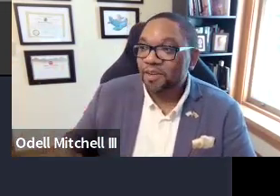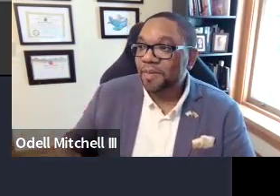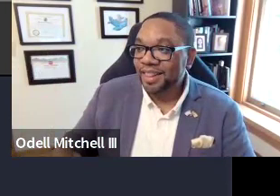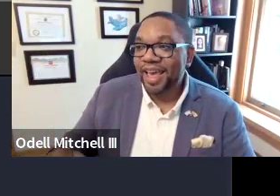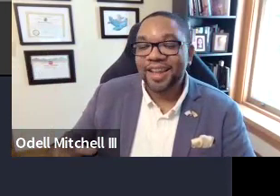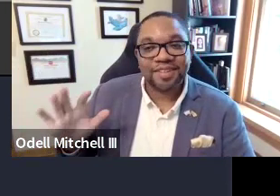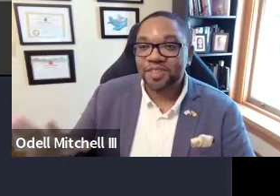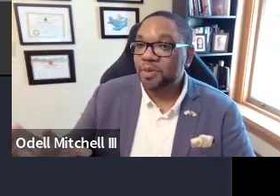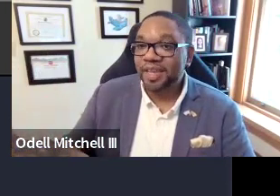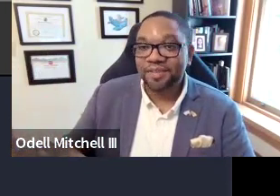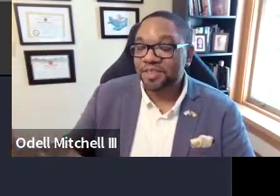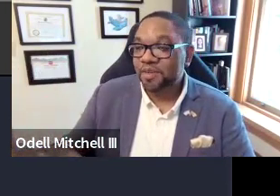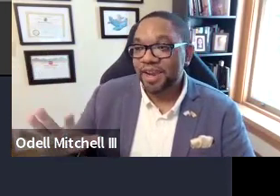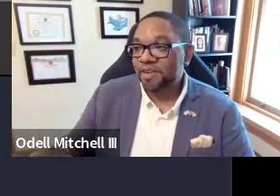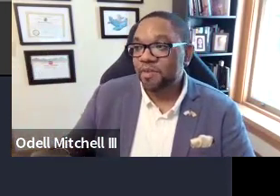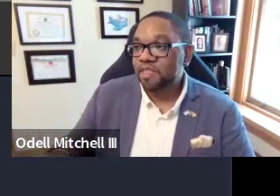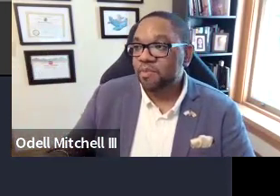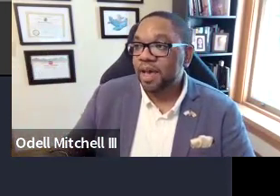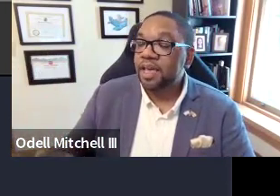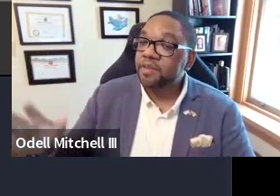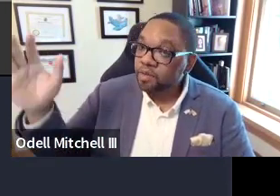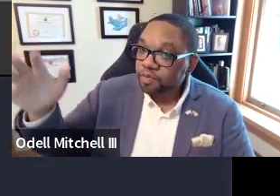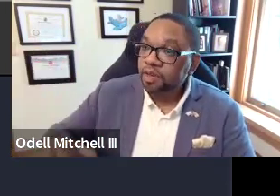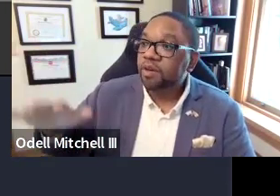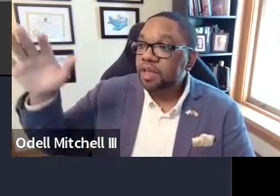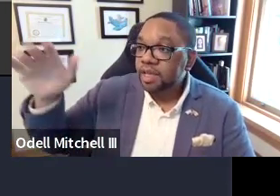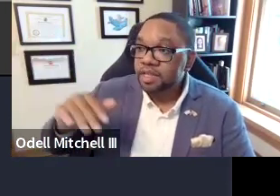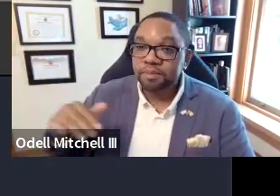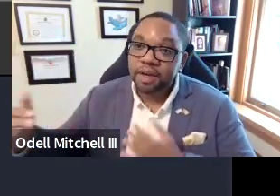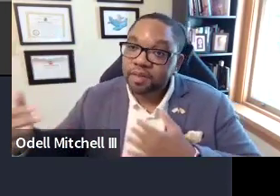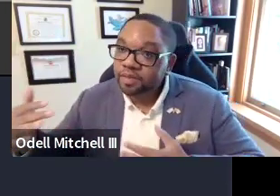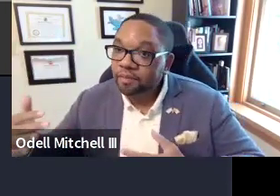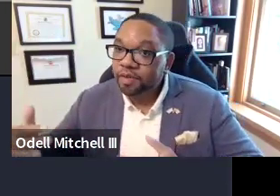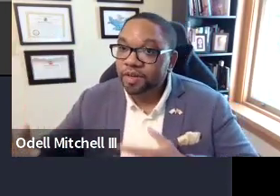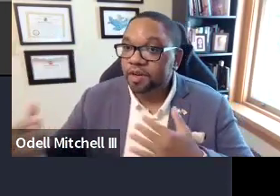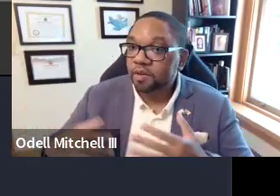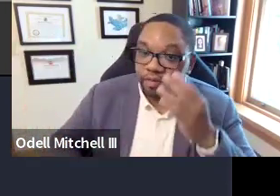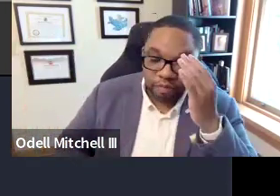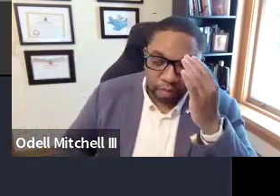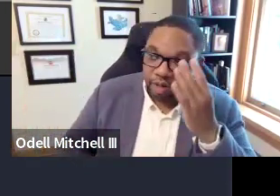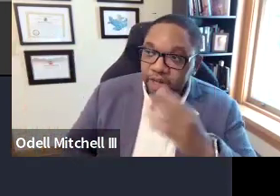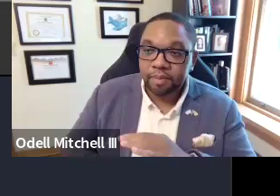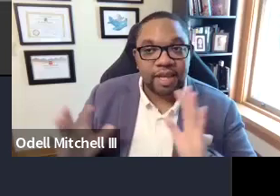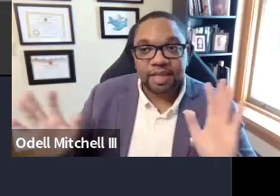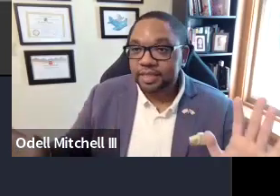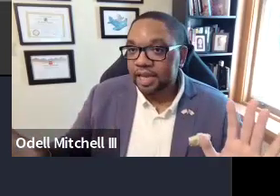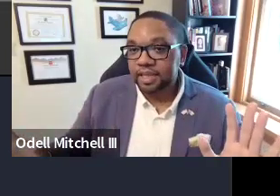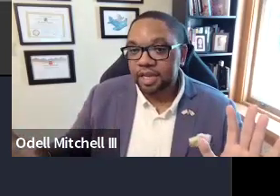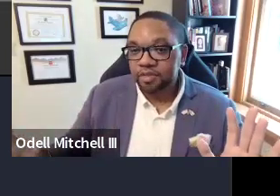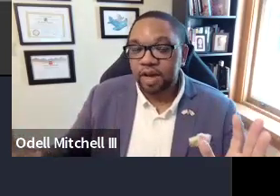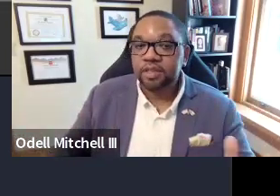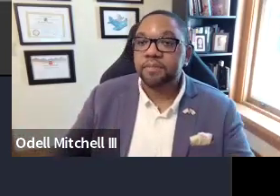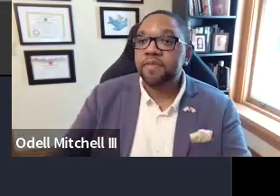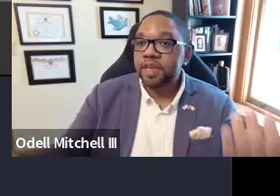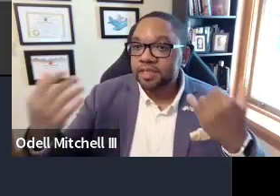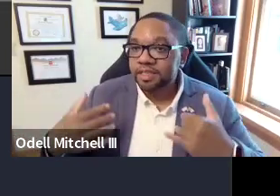ugh, I don't know about that, that's great, you're in the right spot. And if you feel some levels of comfort, you know, or even feel pretty good about it, that's excellent